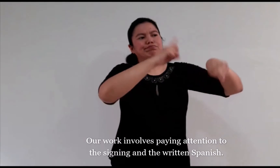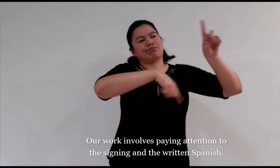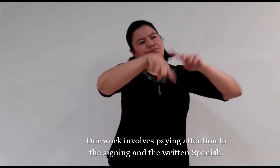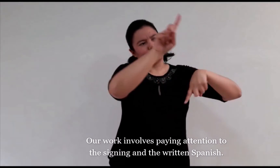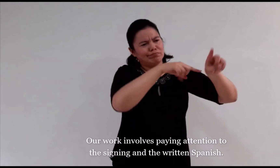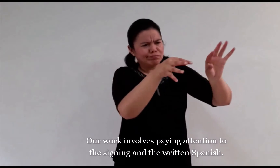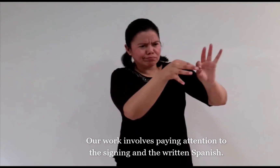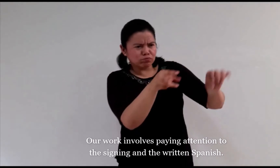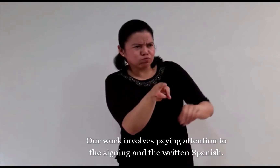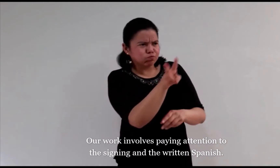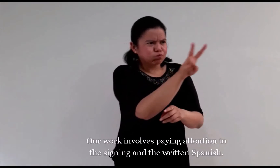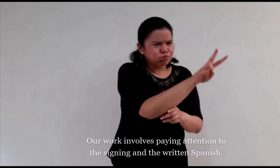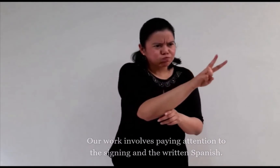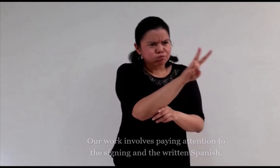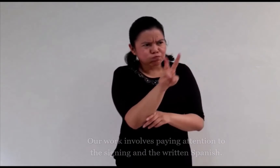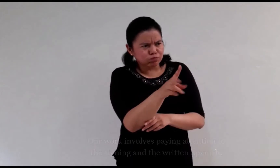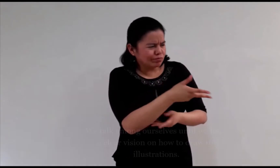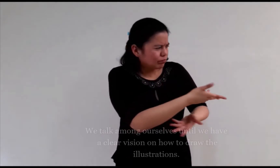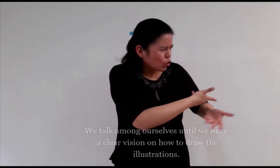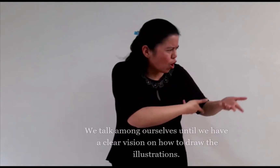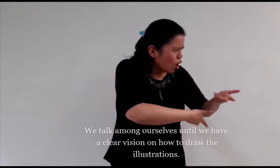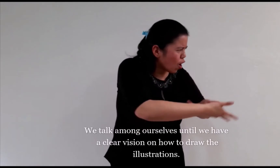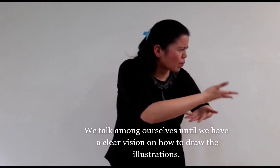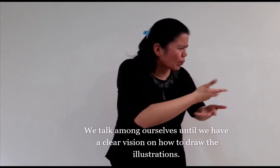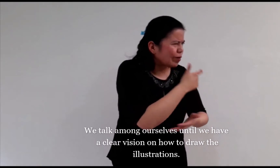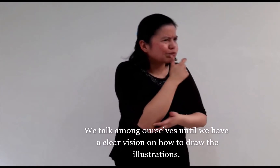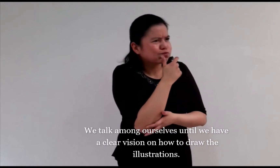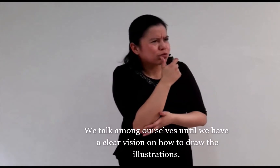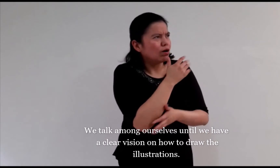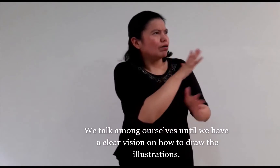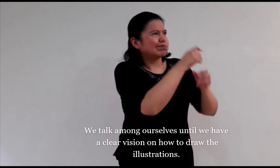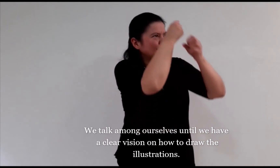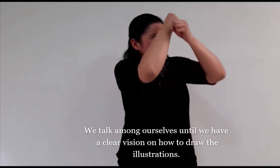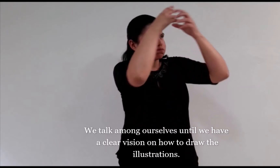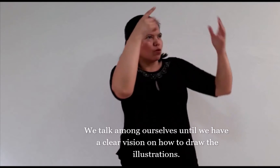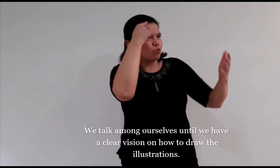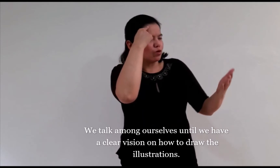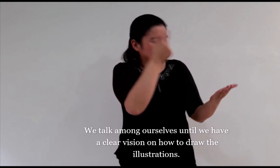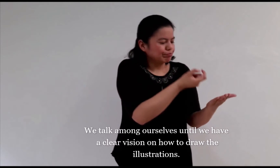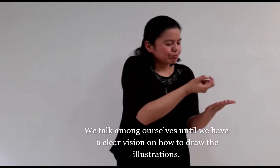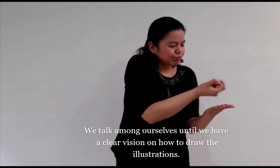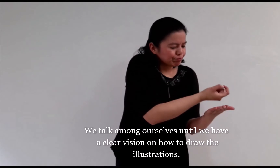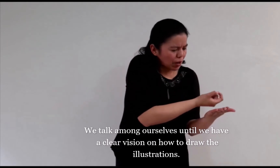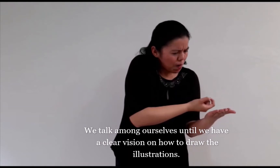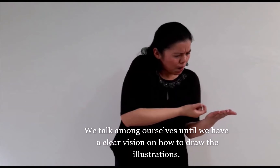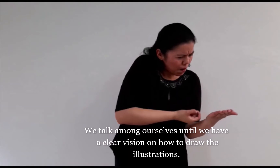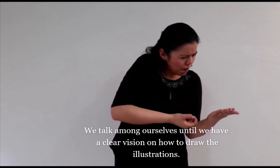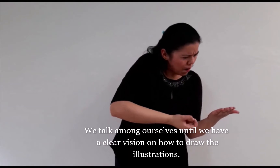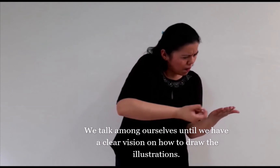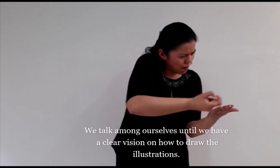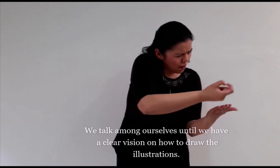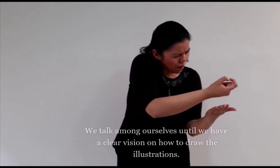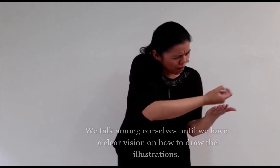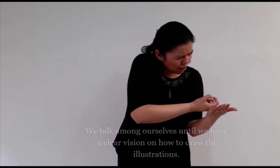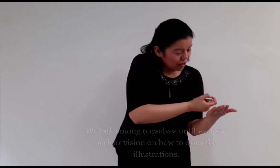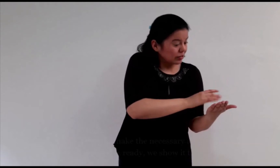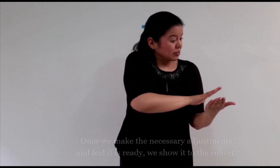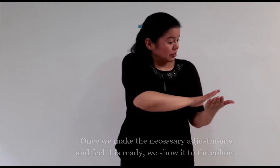Our work involves paying attention to the signing and the written Spanish. We talk among ourselves until we have a clear vision on how to draw